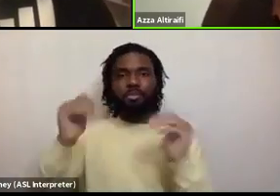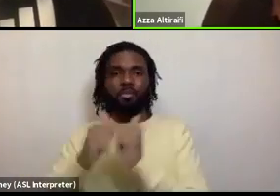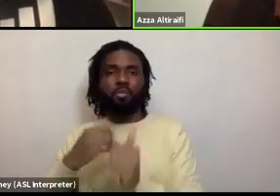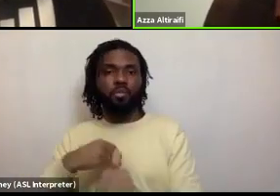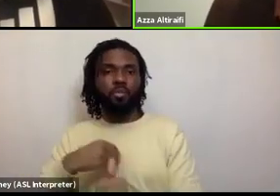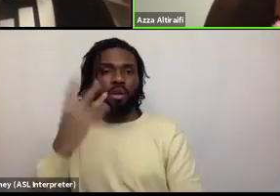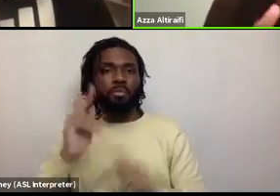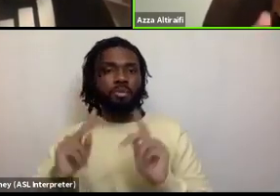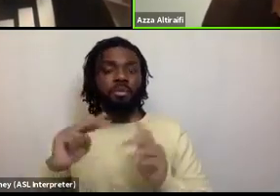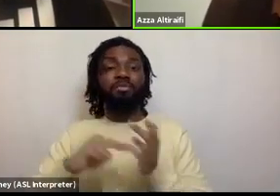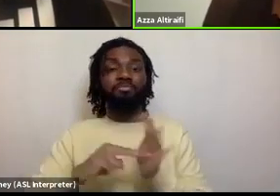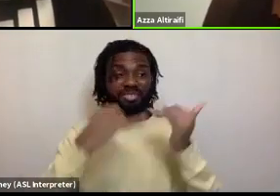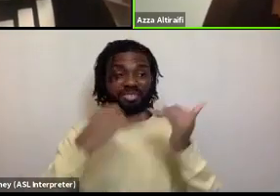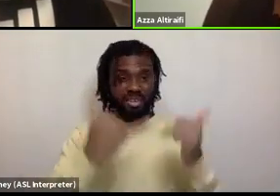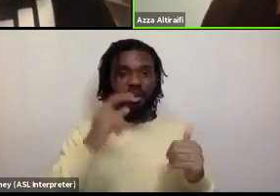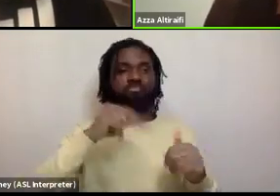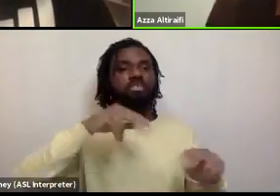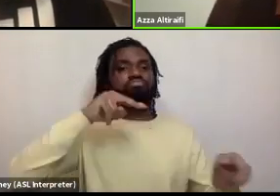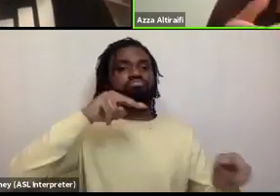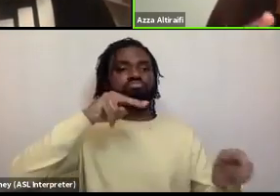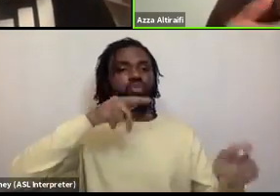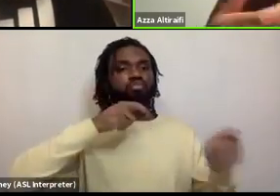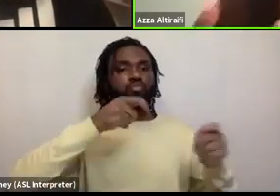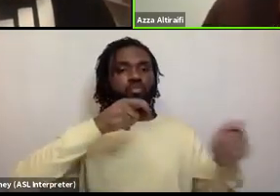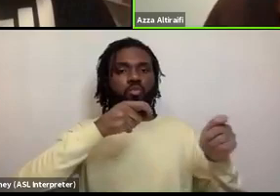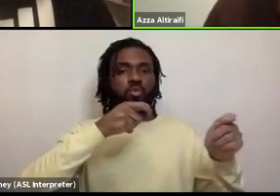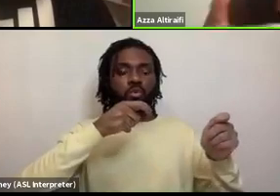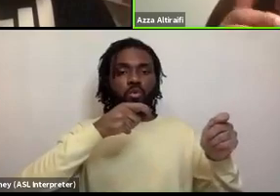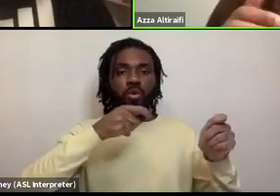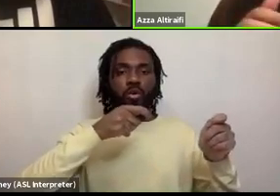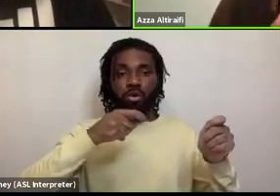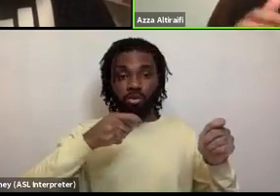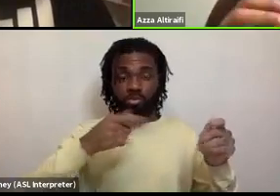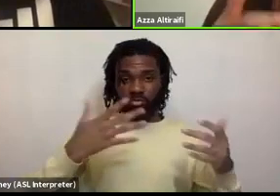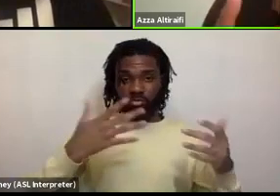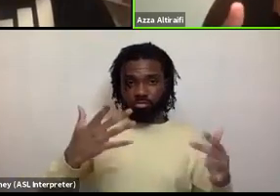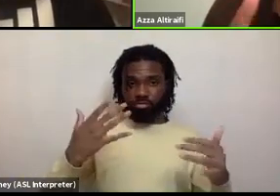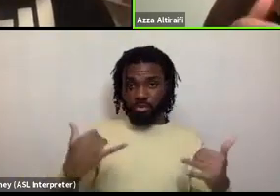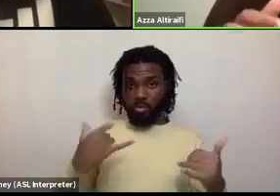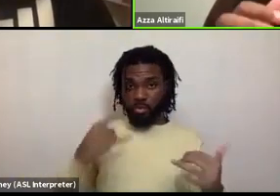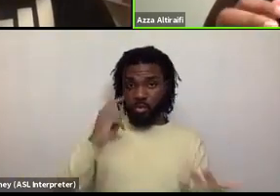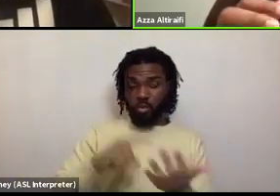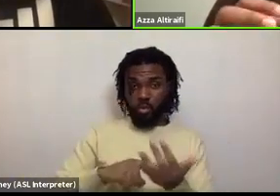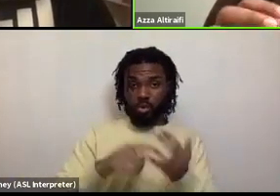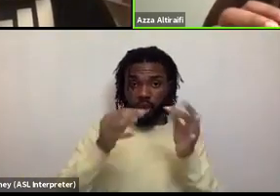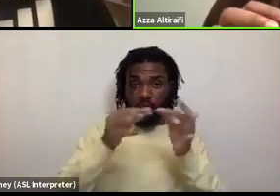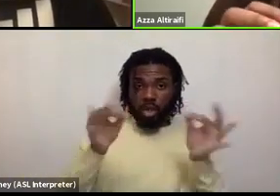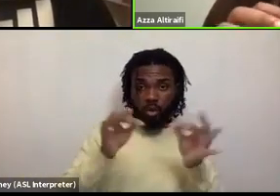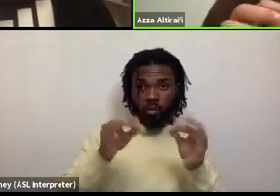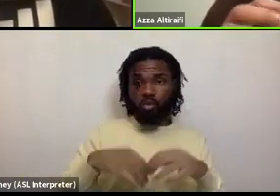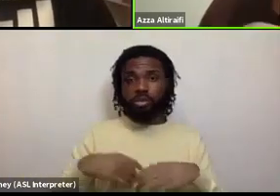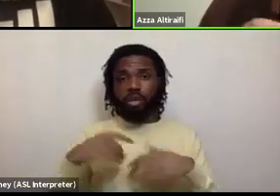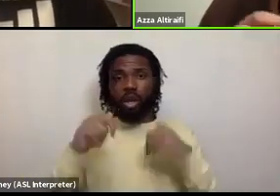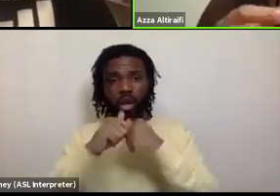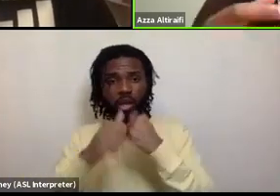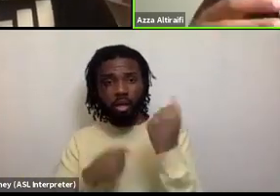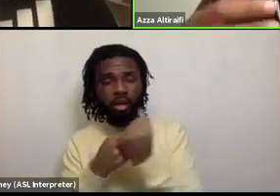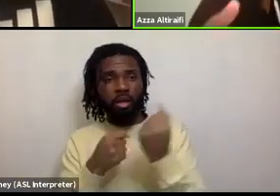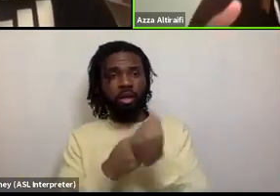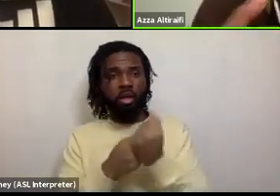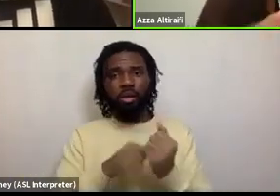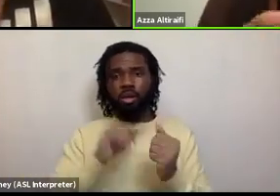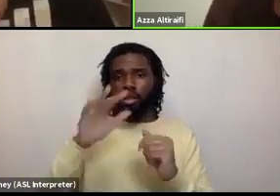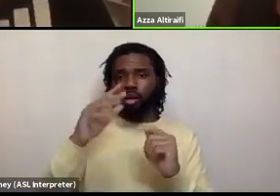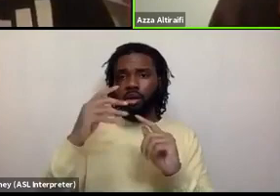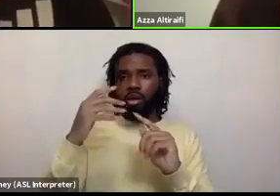to be monitored and controlled. So you can see that the language and the justifications and the descriptions of